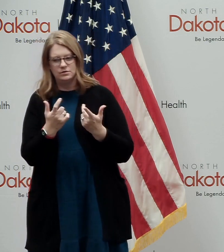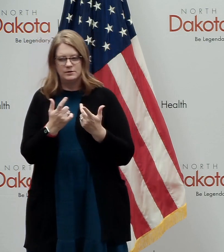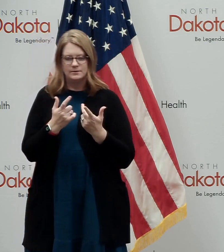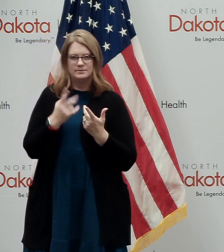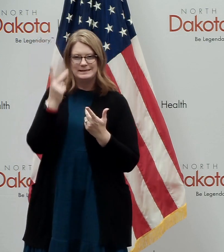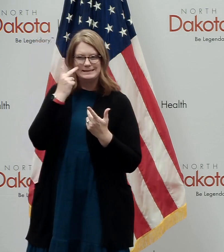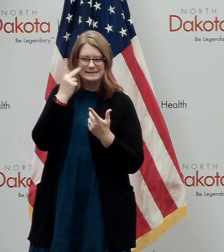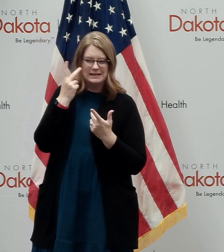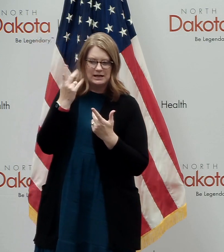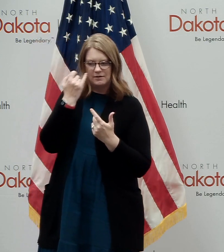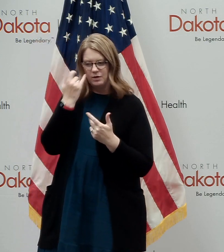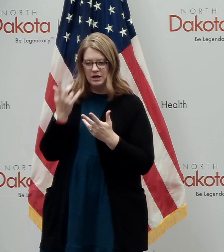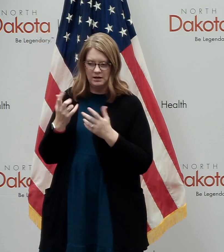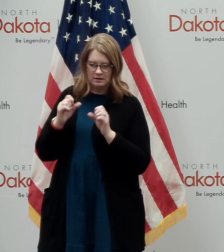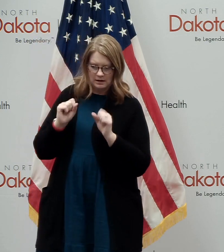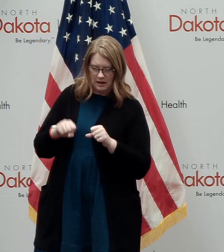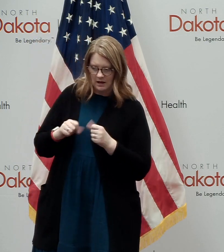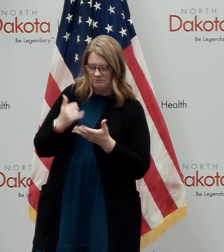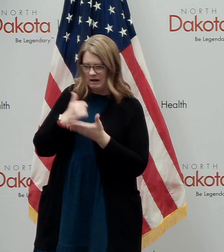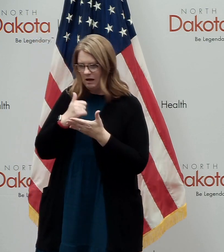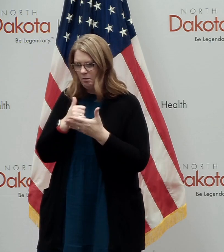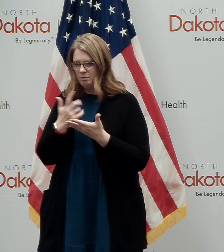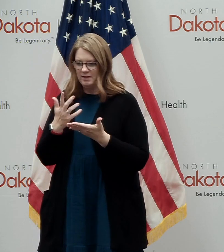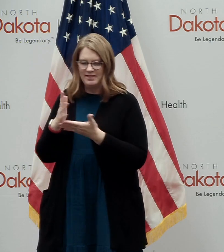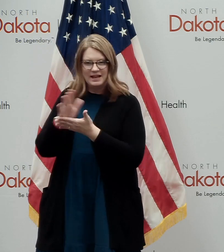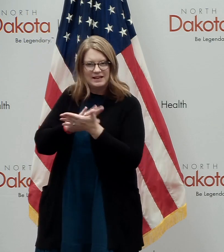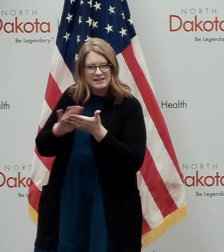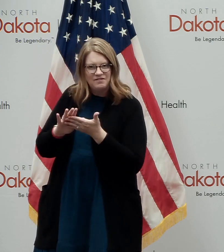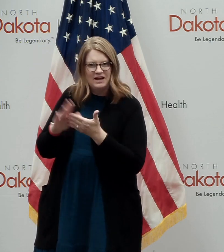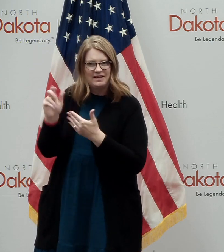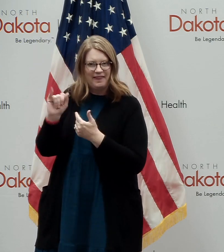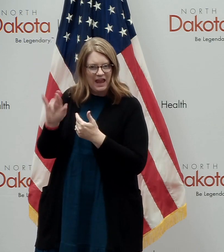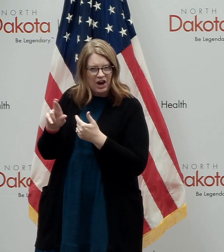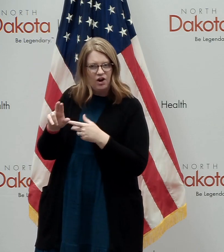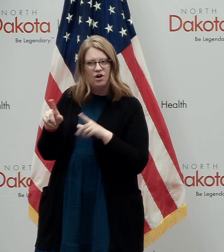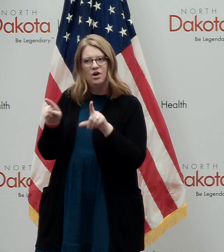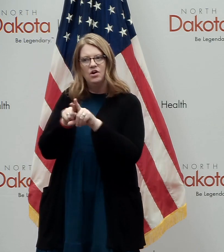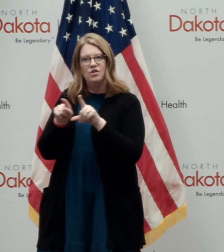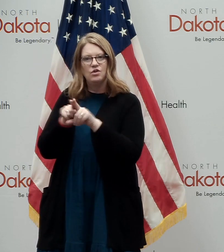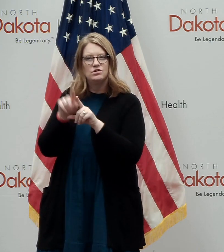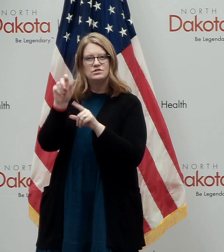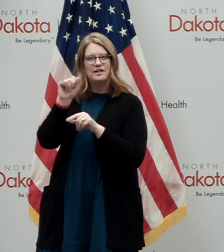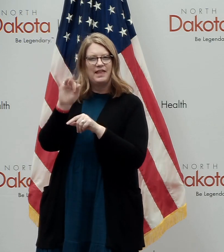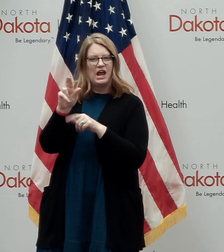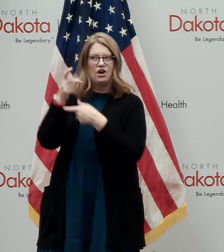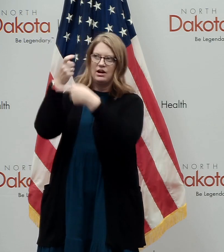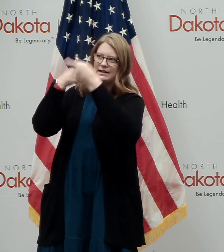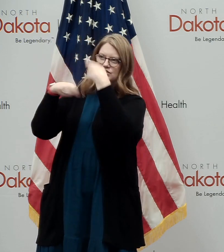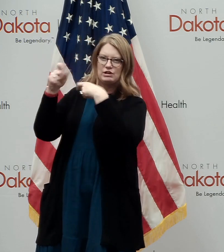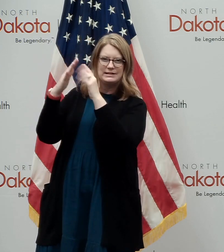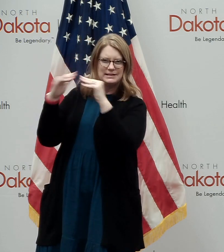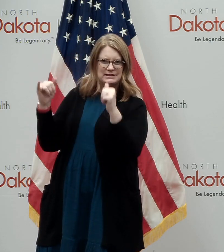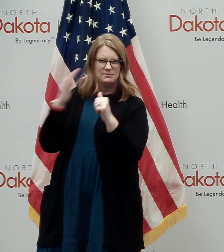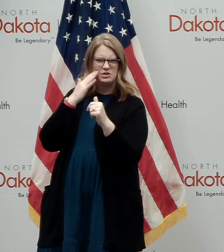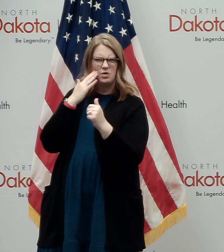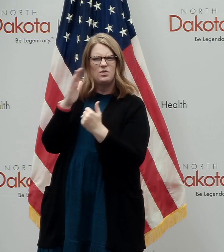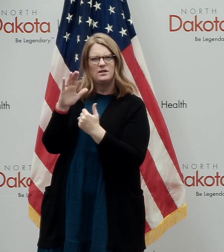in upgrading the disinfecting the air and the air exchange systems in our long-term